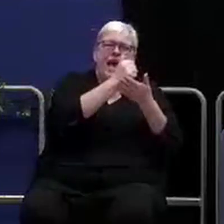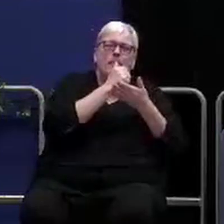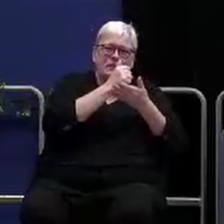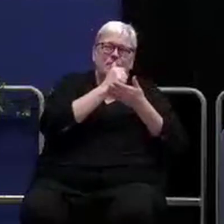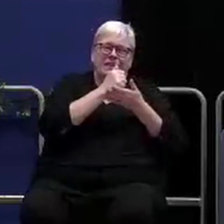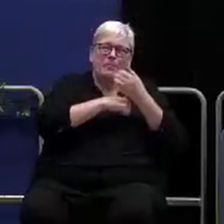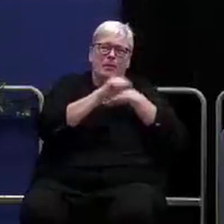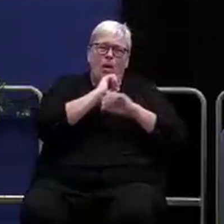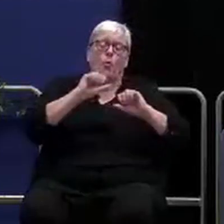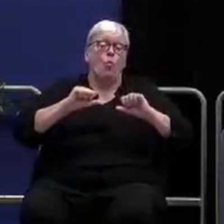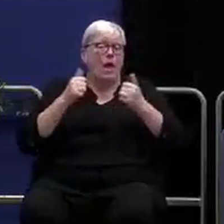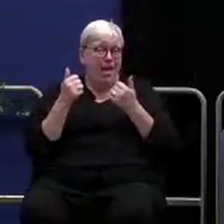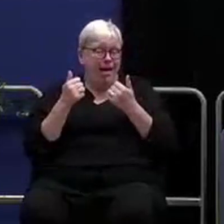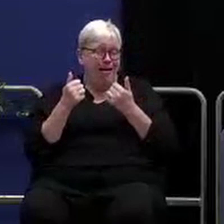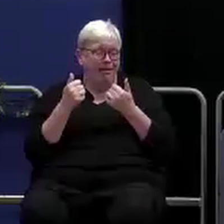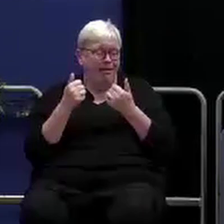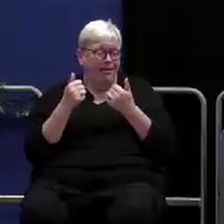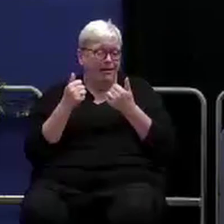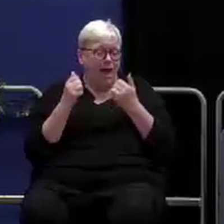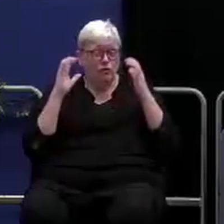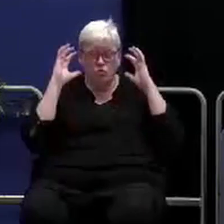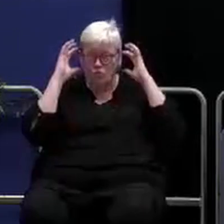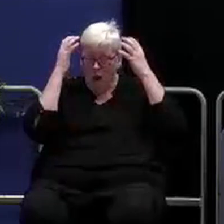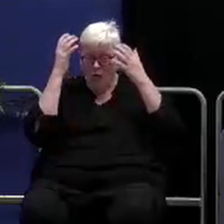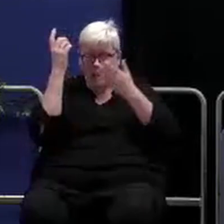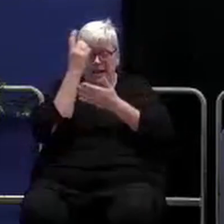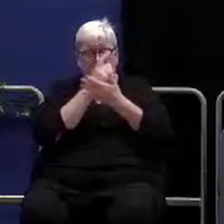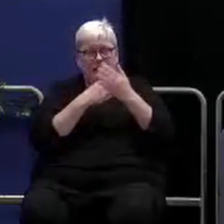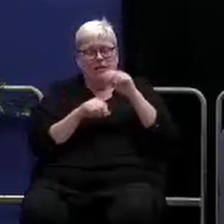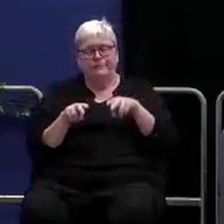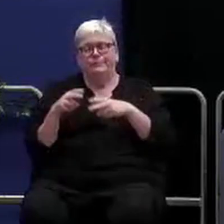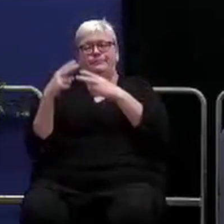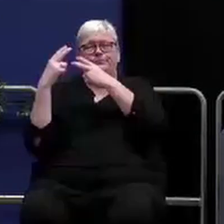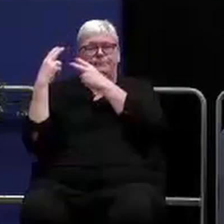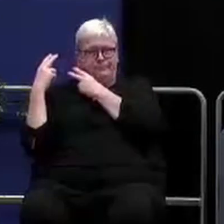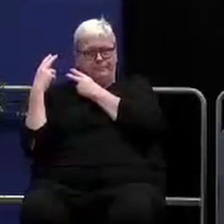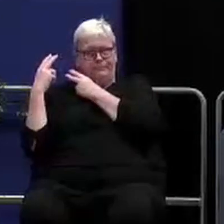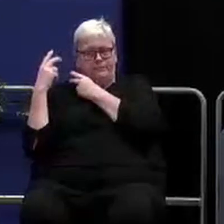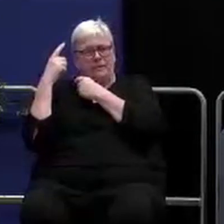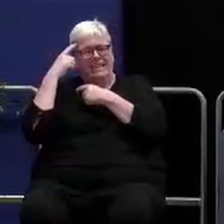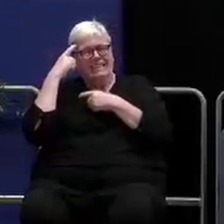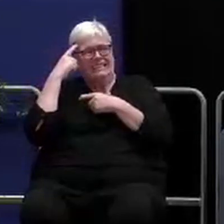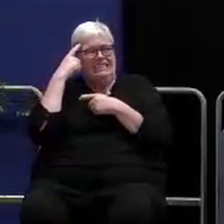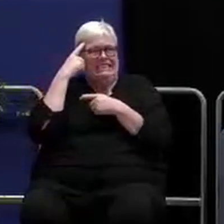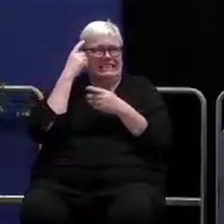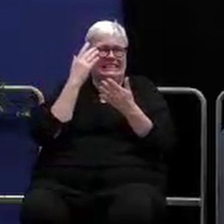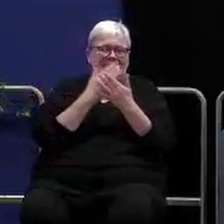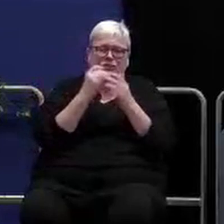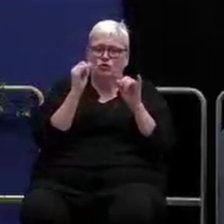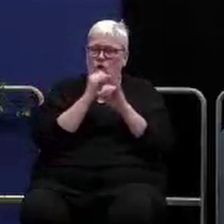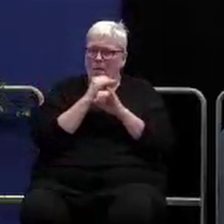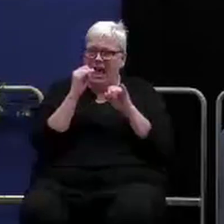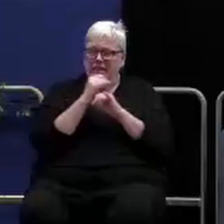get well. I was worried about going back and revisiting and thinking, would this be really